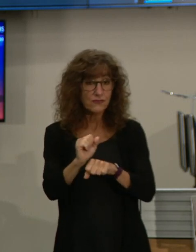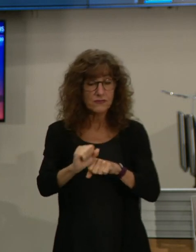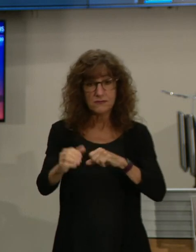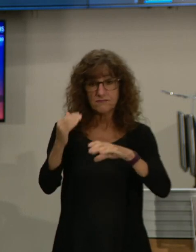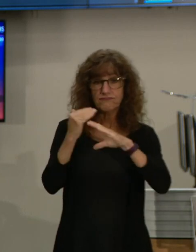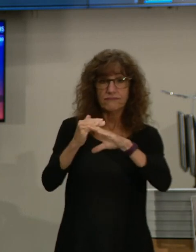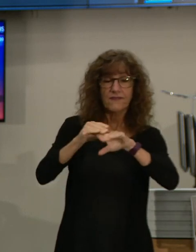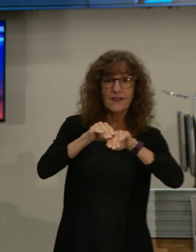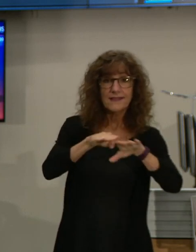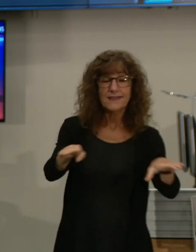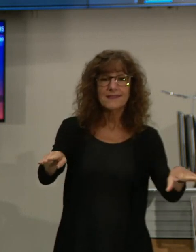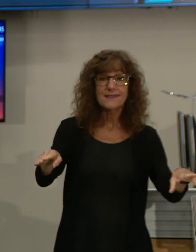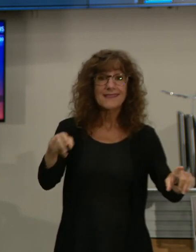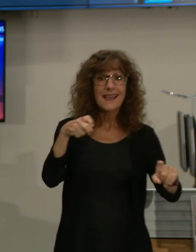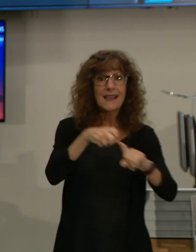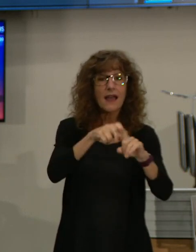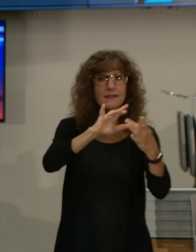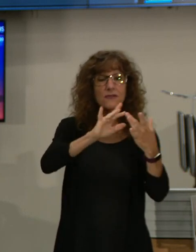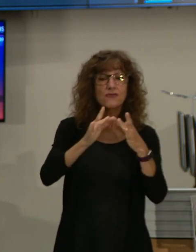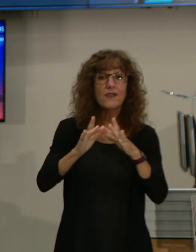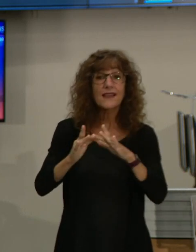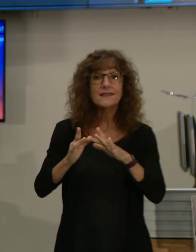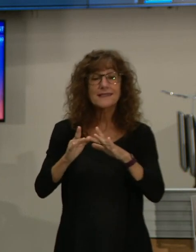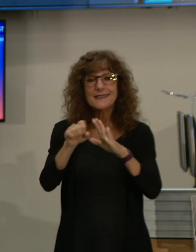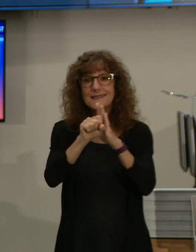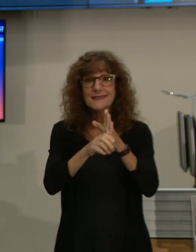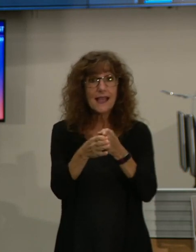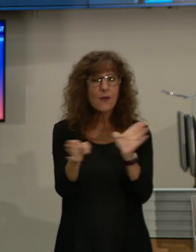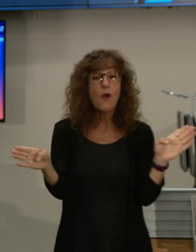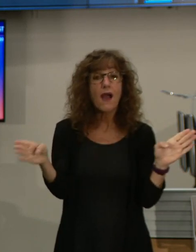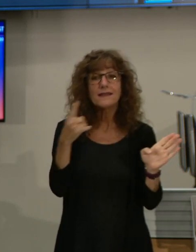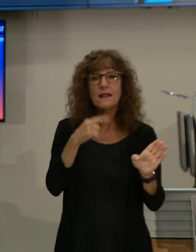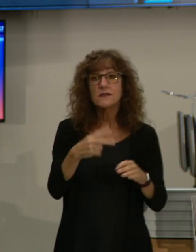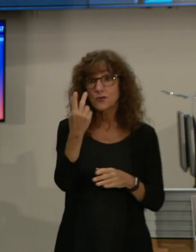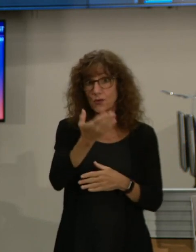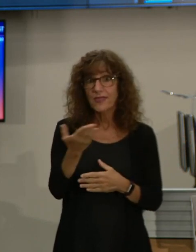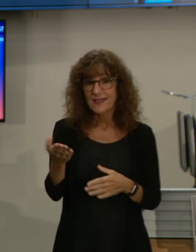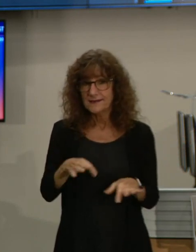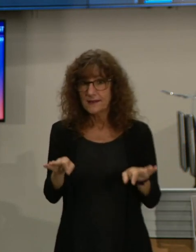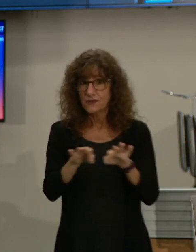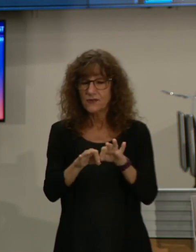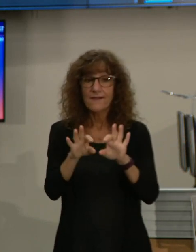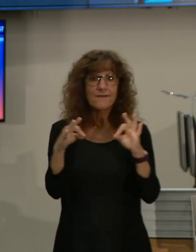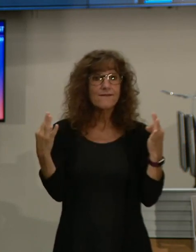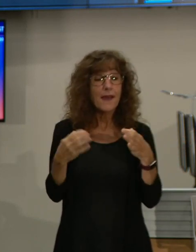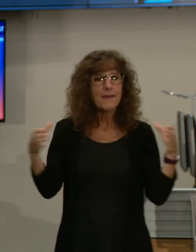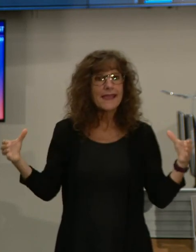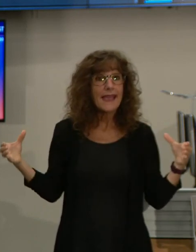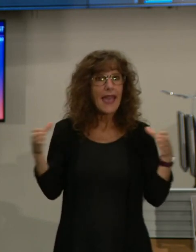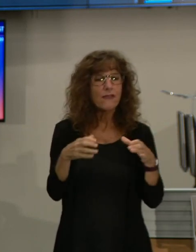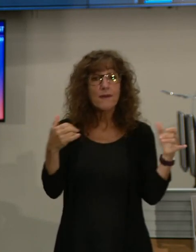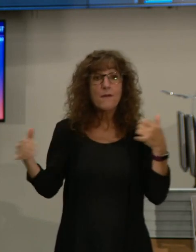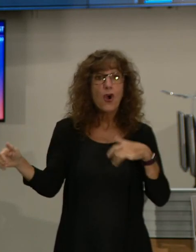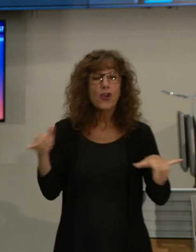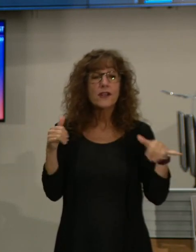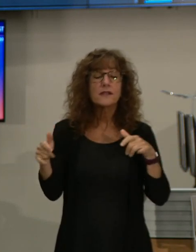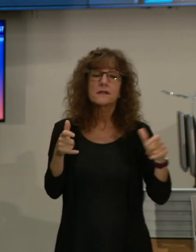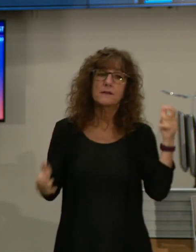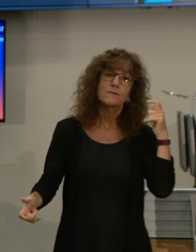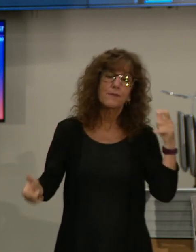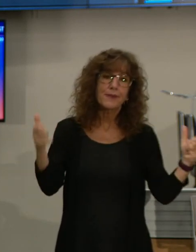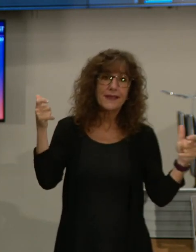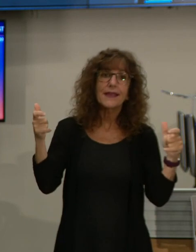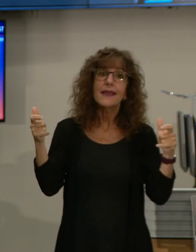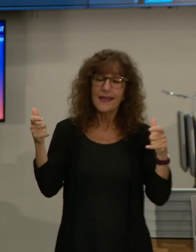The contact tracing statewide tells us two very interesting things. It tells us that family gatherings and parties have been a major source